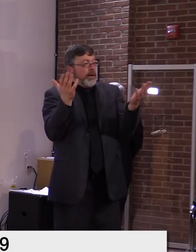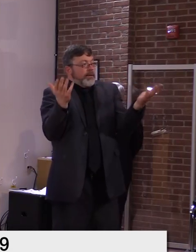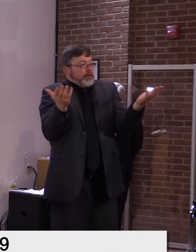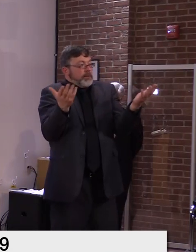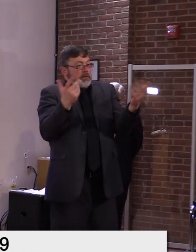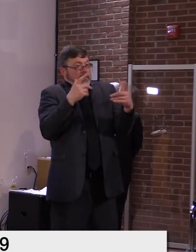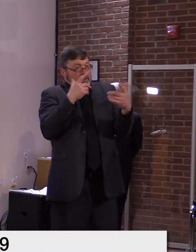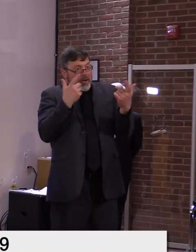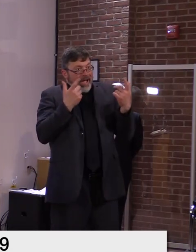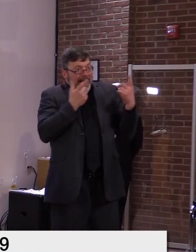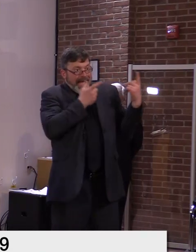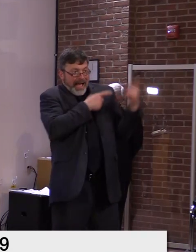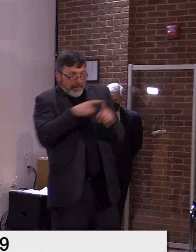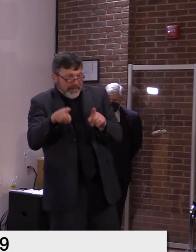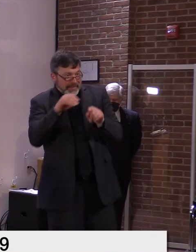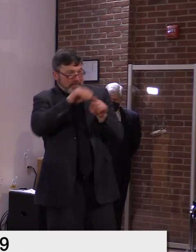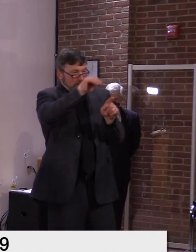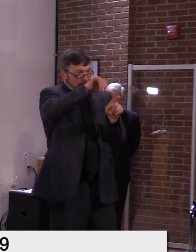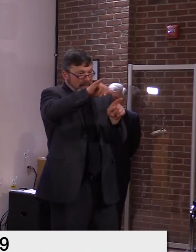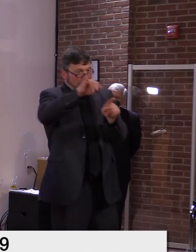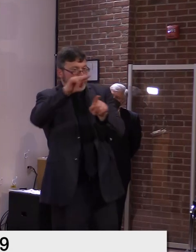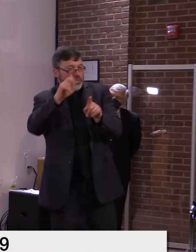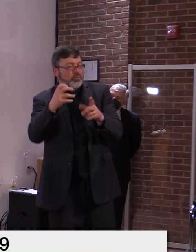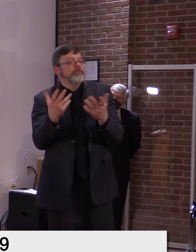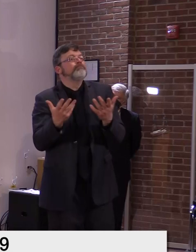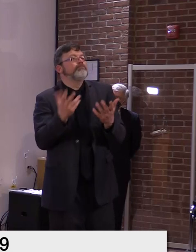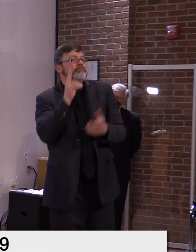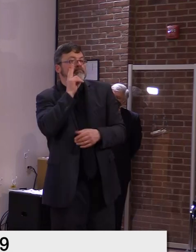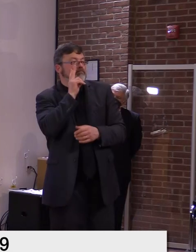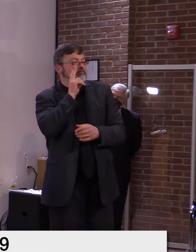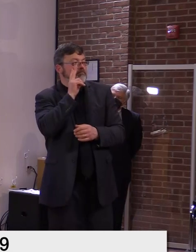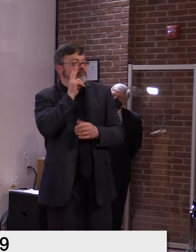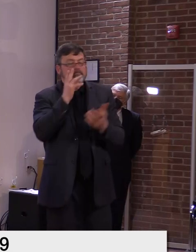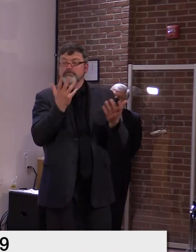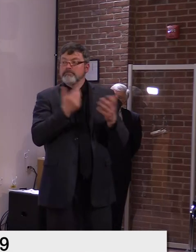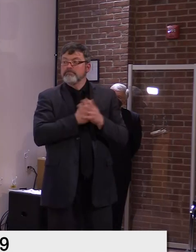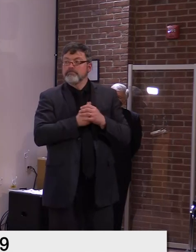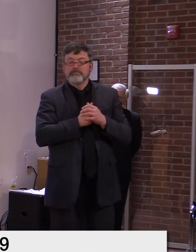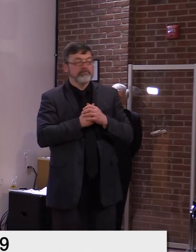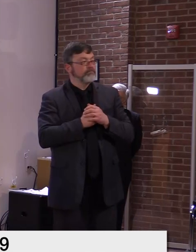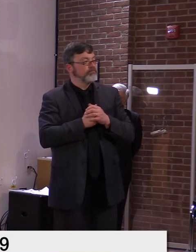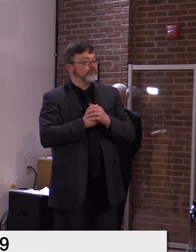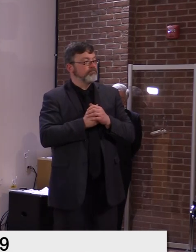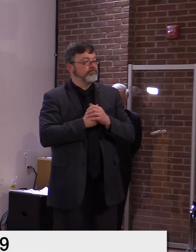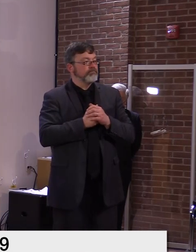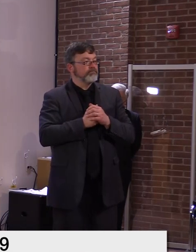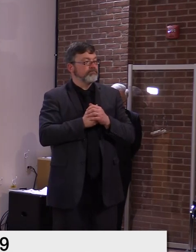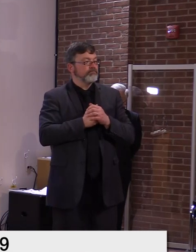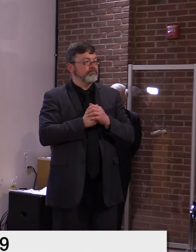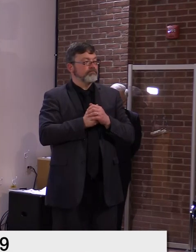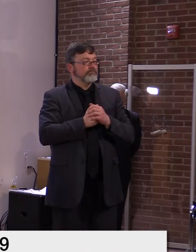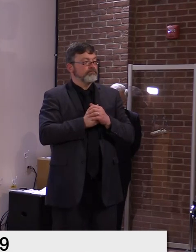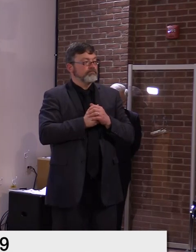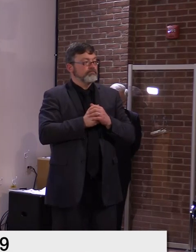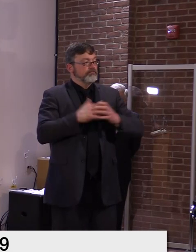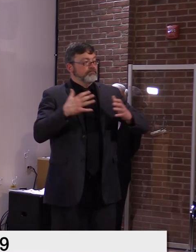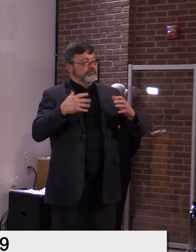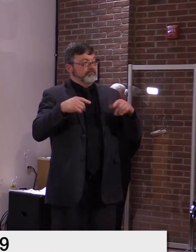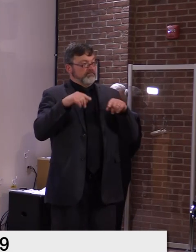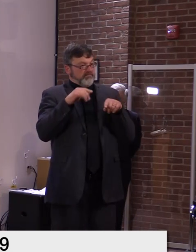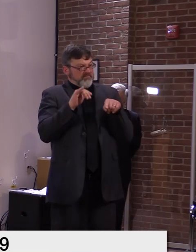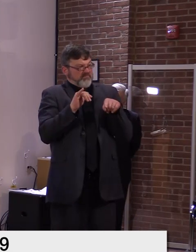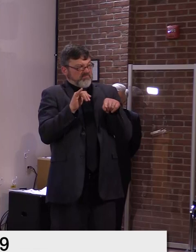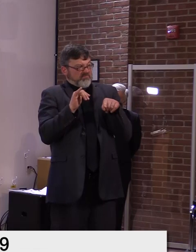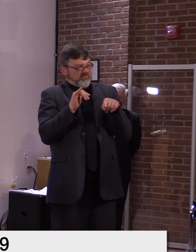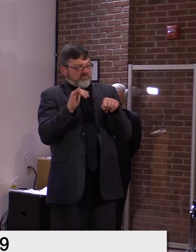all the indicators that we're contemplating. But I would ask, you know, these some of the institutions, the